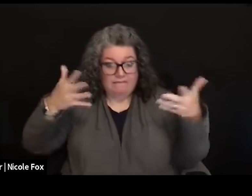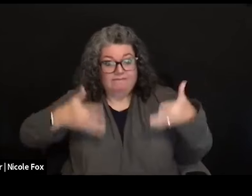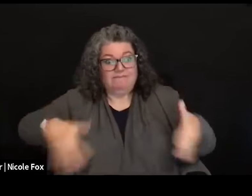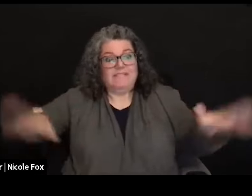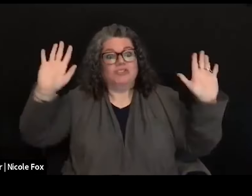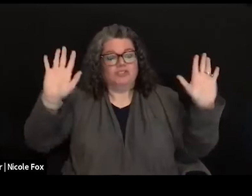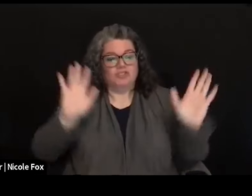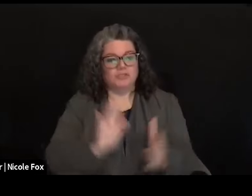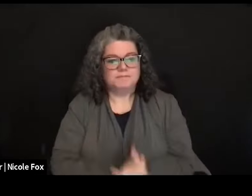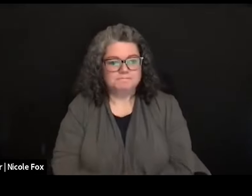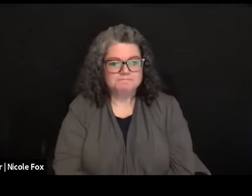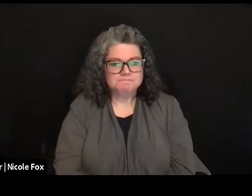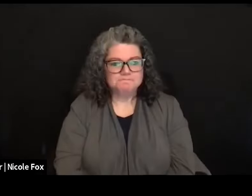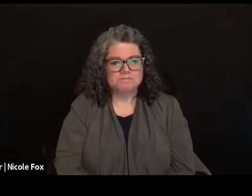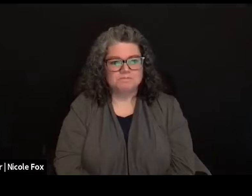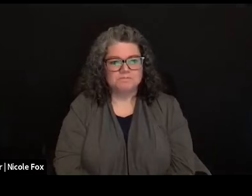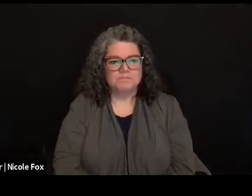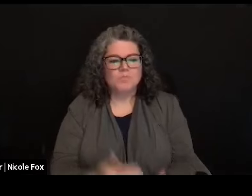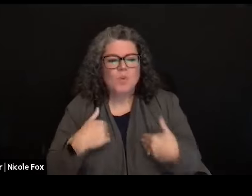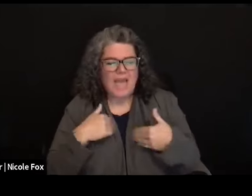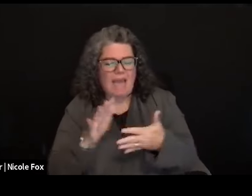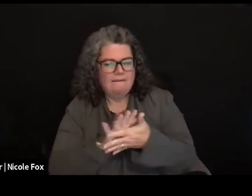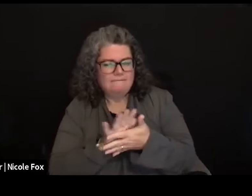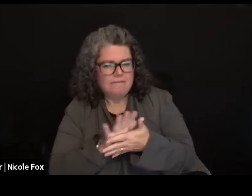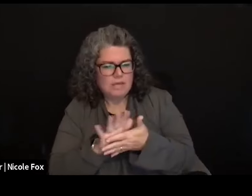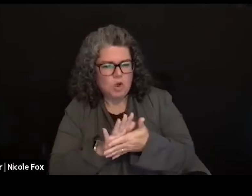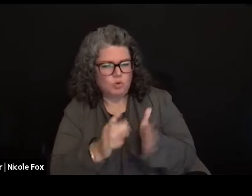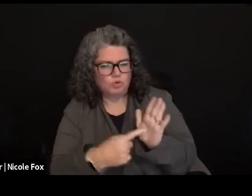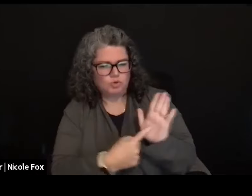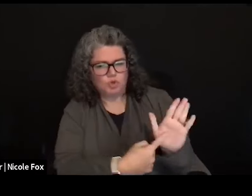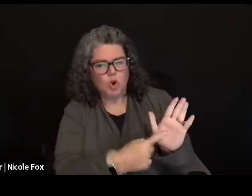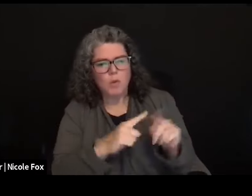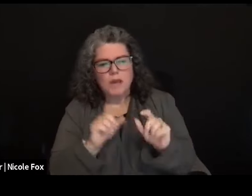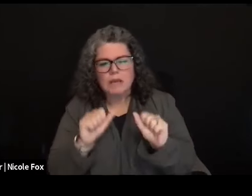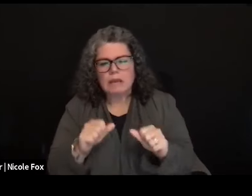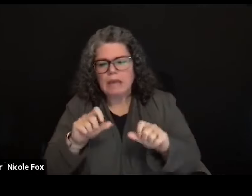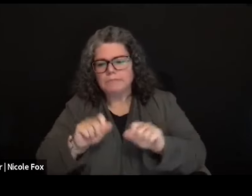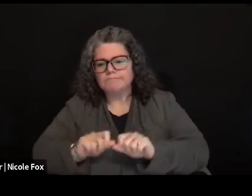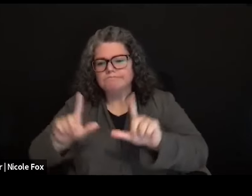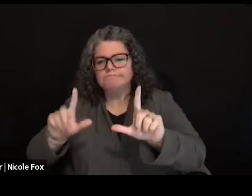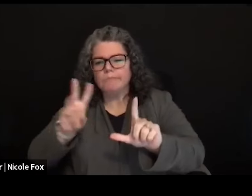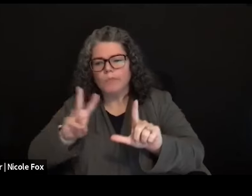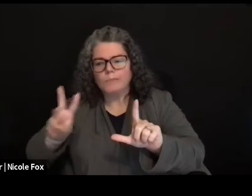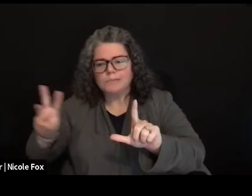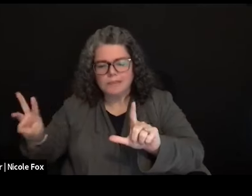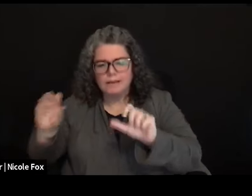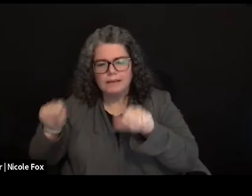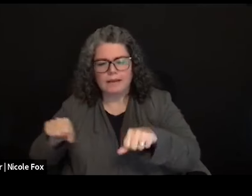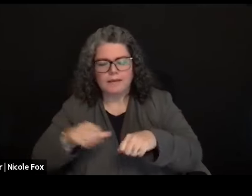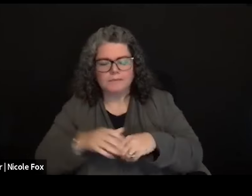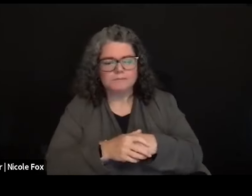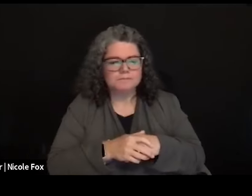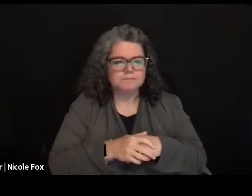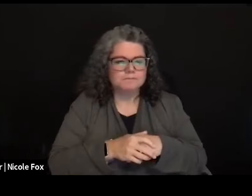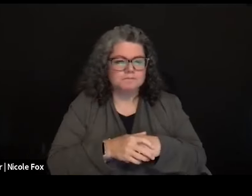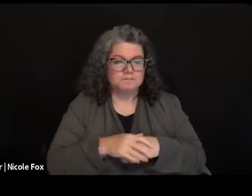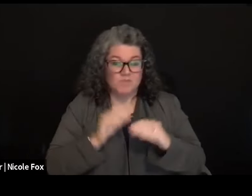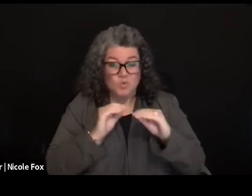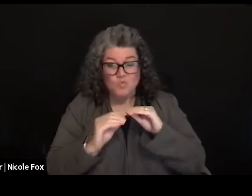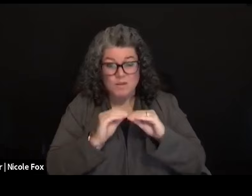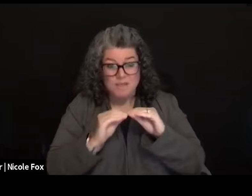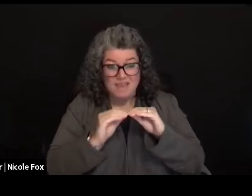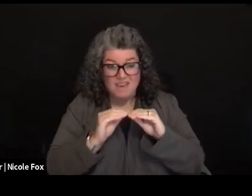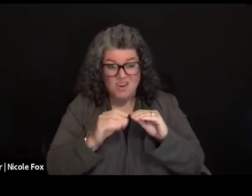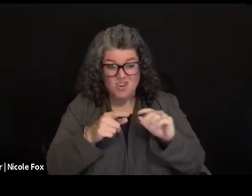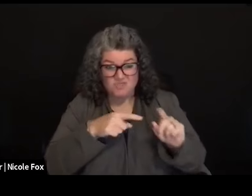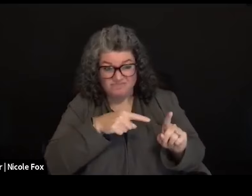So we have video, and I'm not going to show this whole video, but it will be available online. I talked about making repairs to the